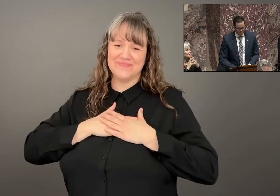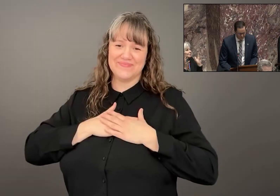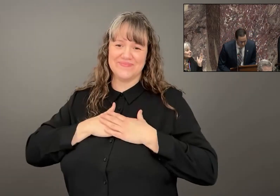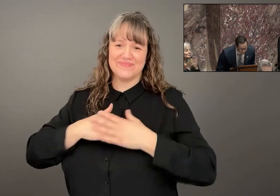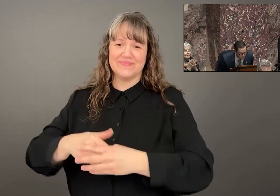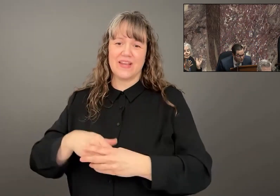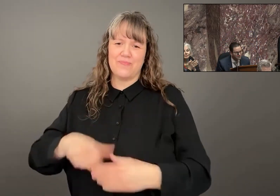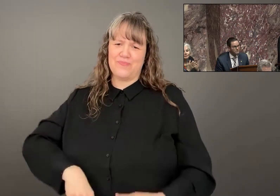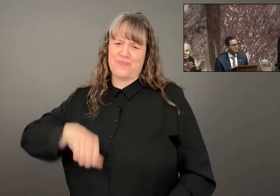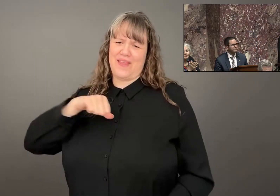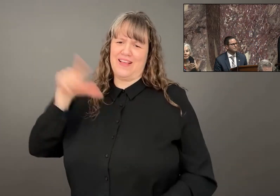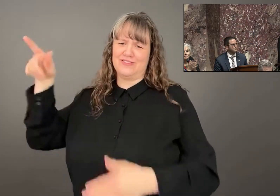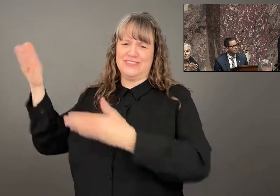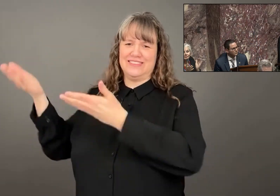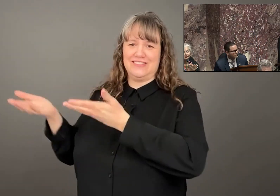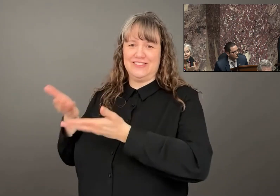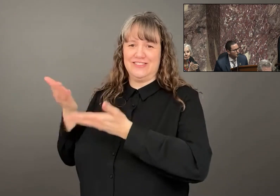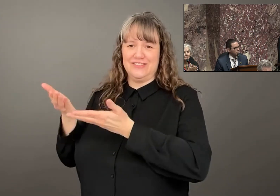welcome.